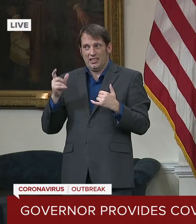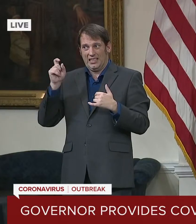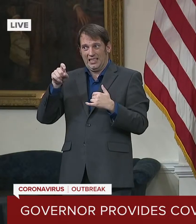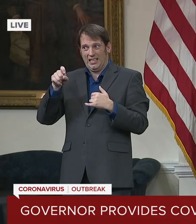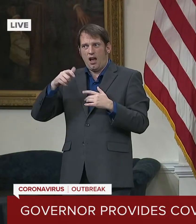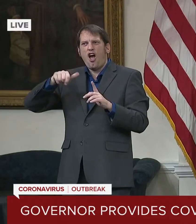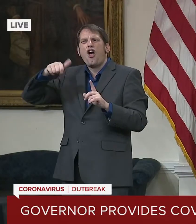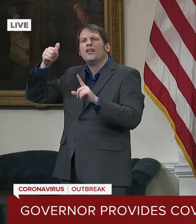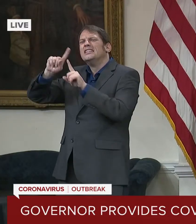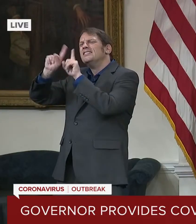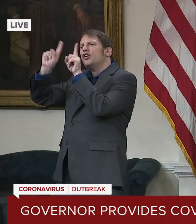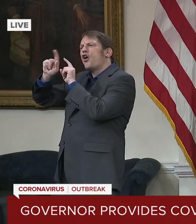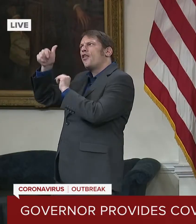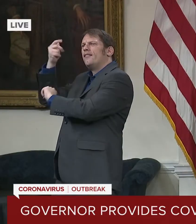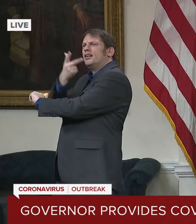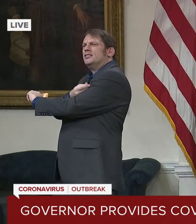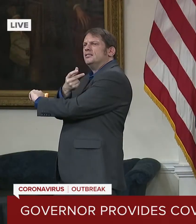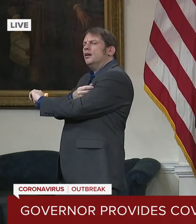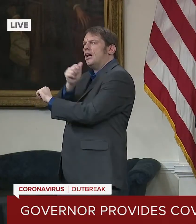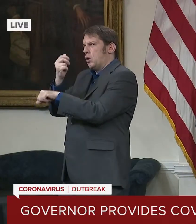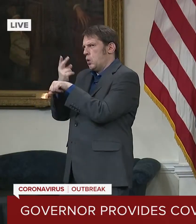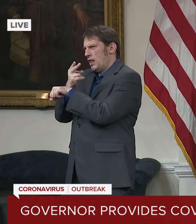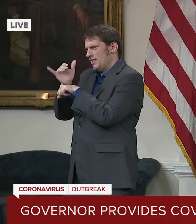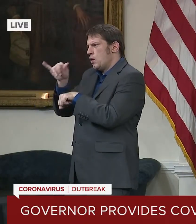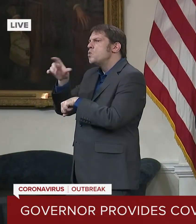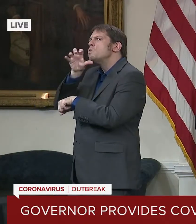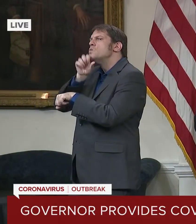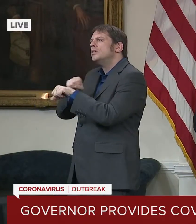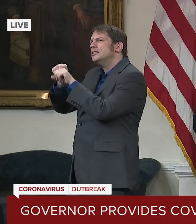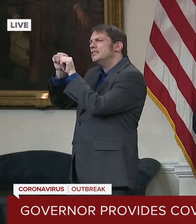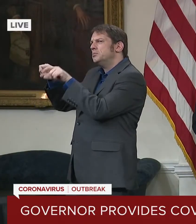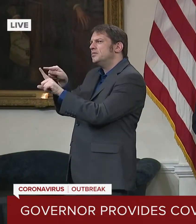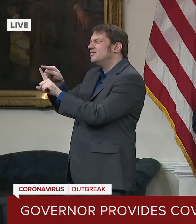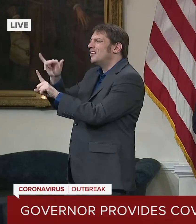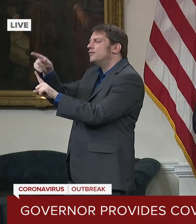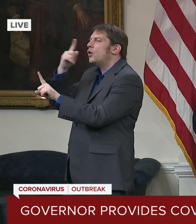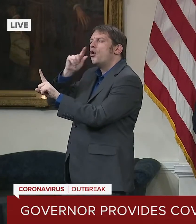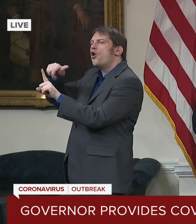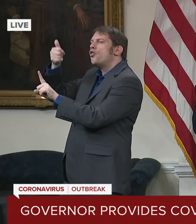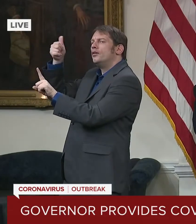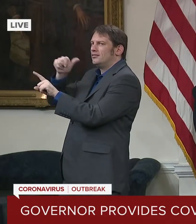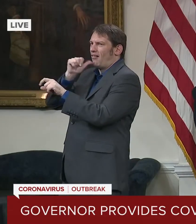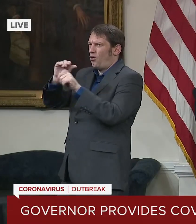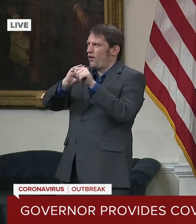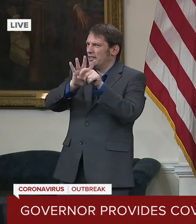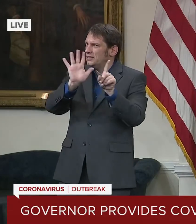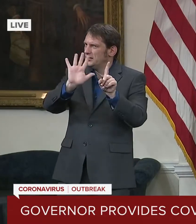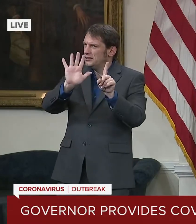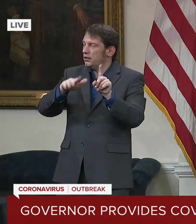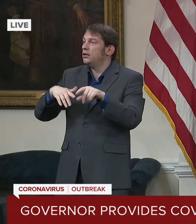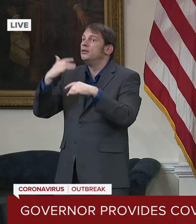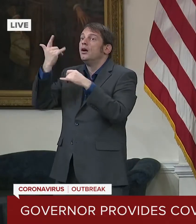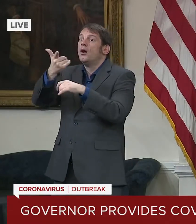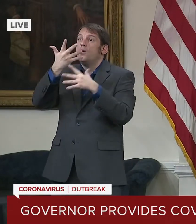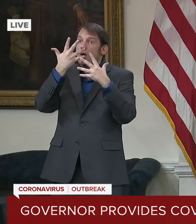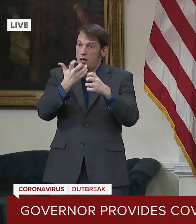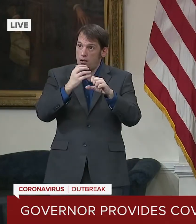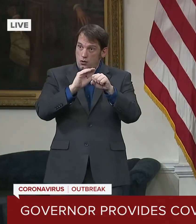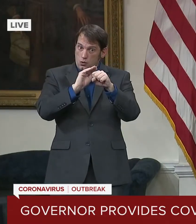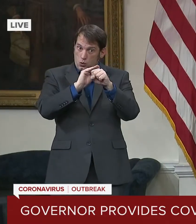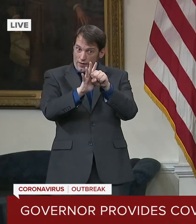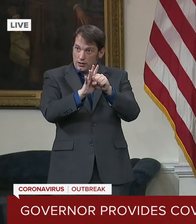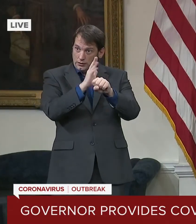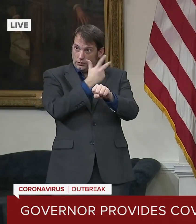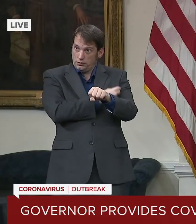the volume and scale of what we need for COVID is so much greater that this particular website isn't going to be able